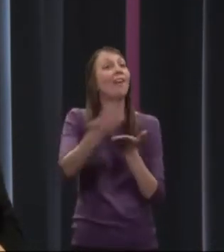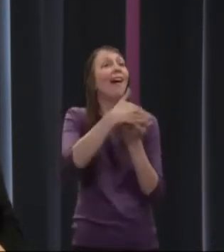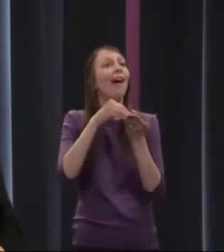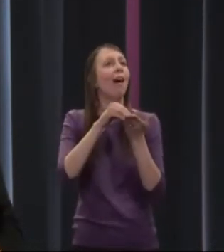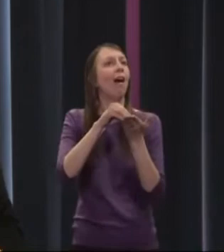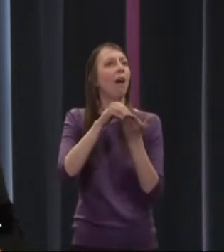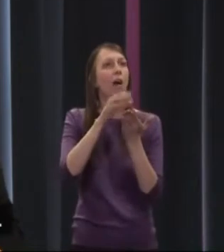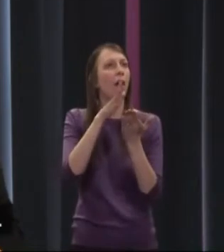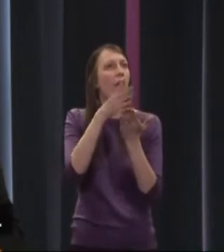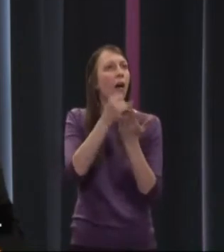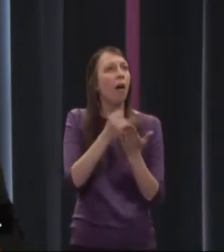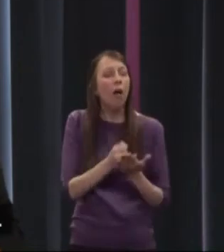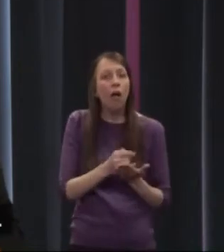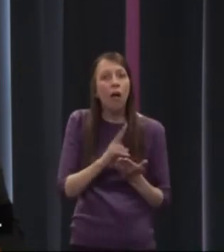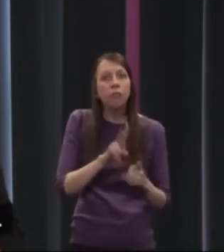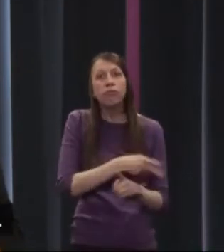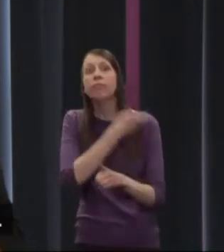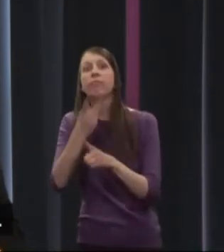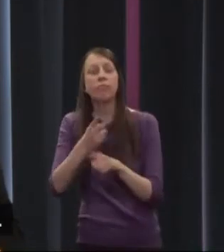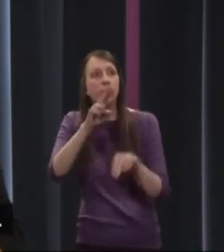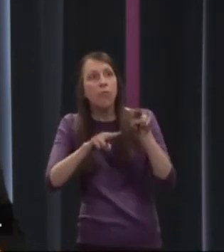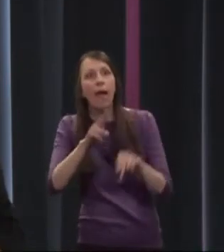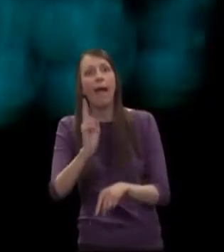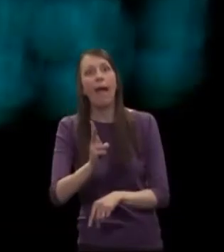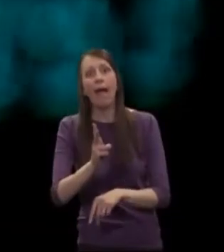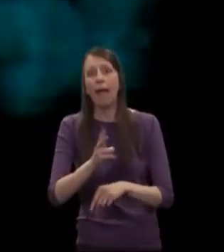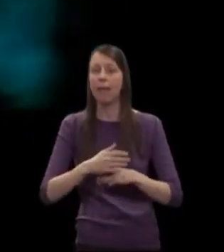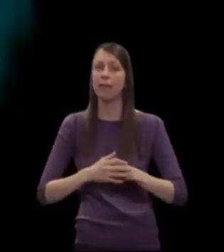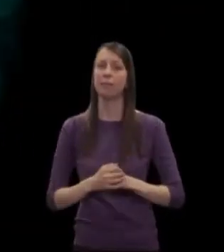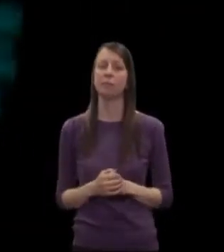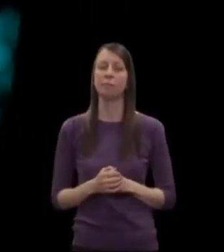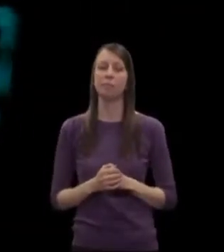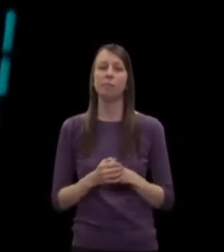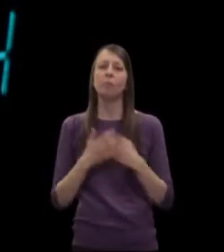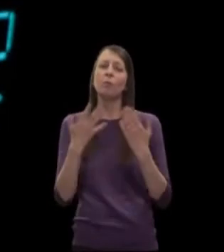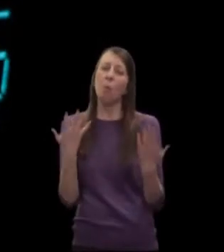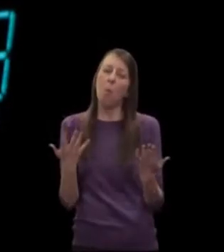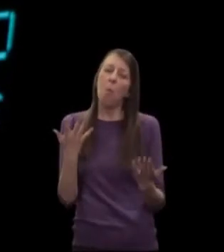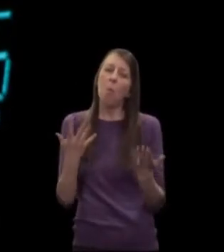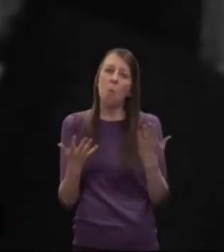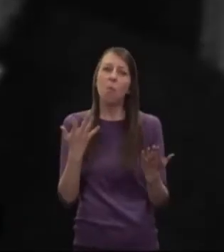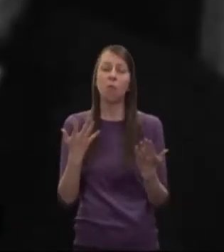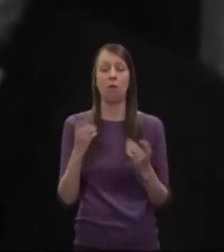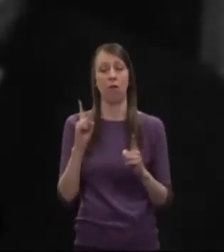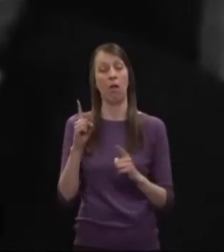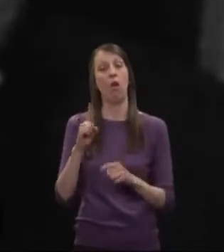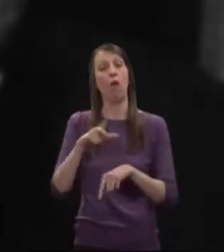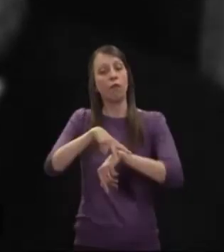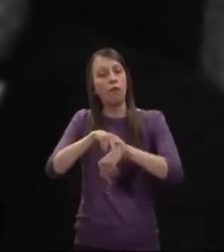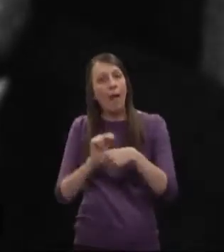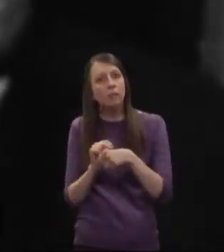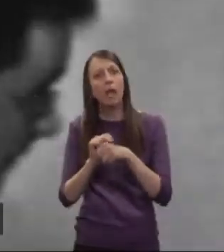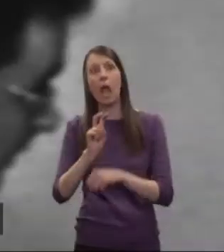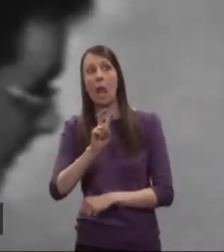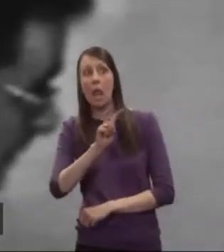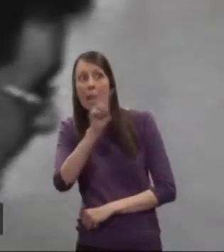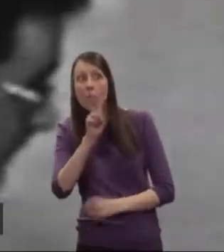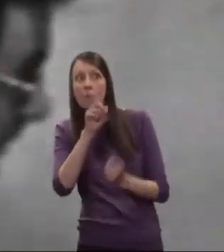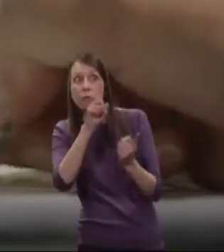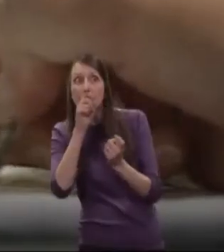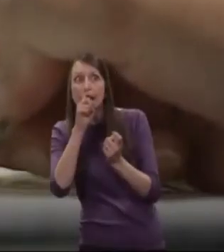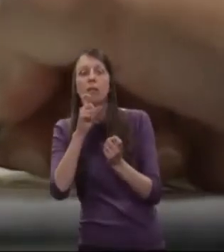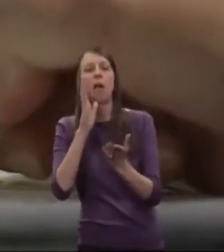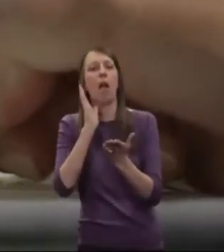essentially unravelled, and there had to be retrials in some cases. So the business of forensic